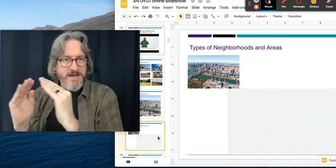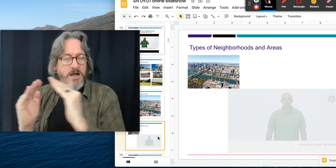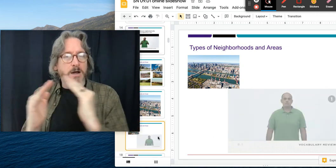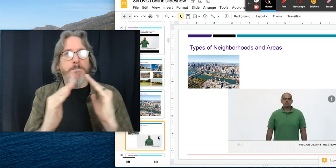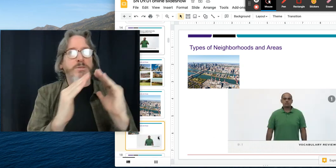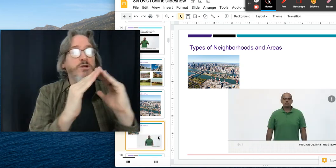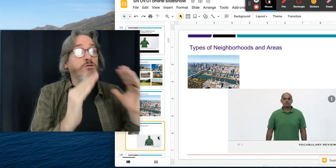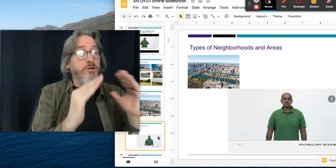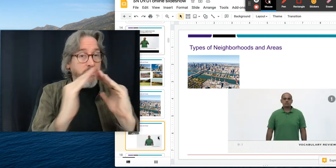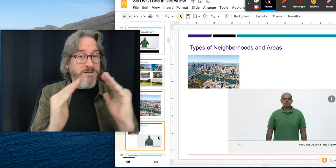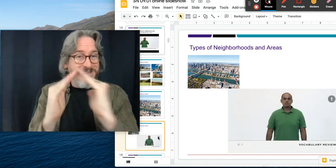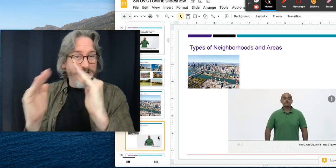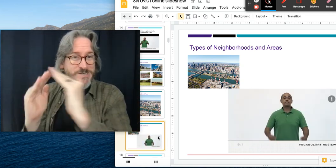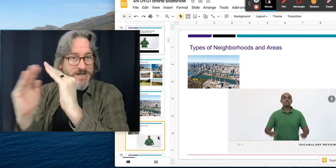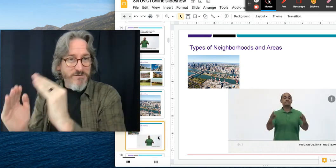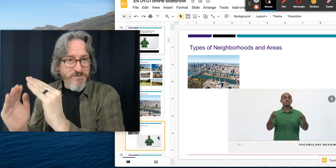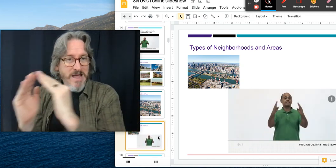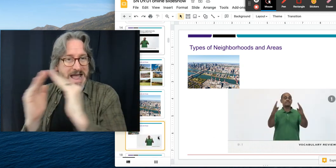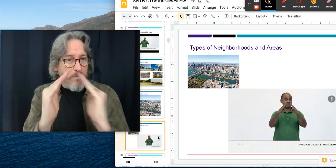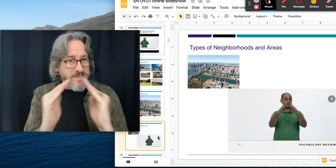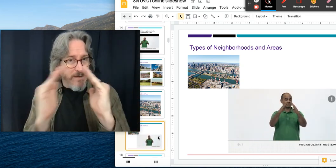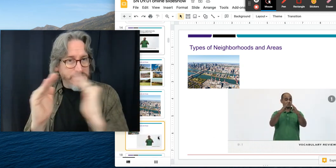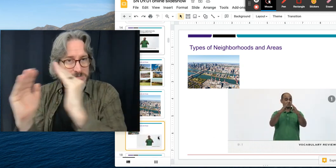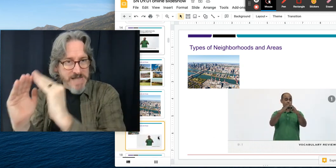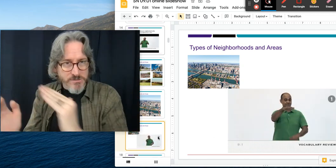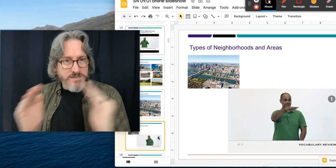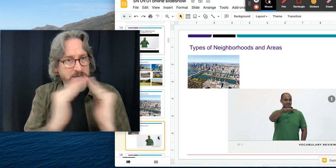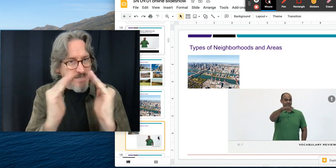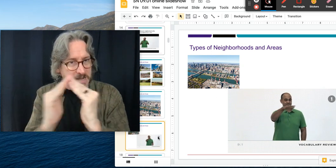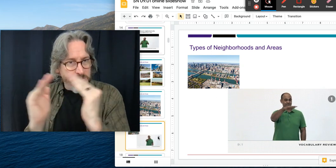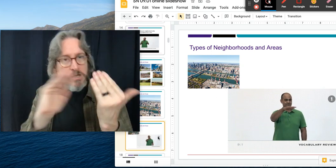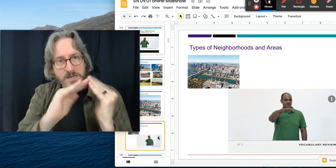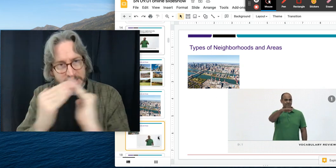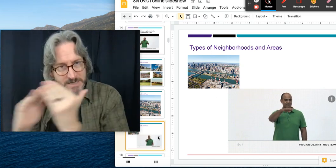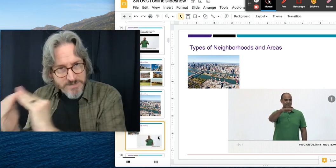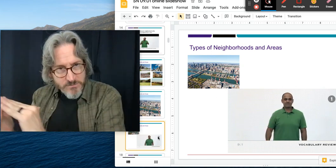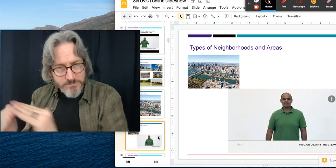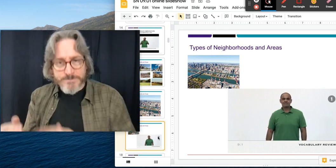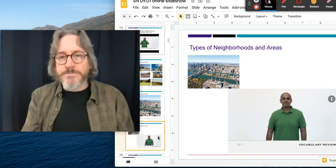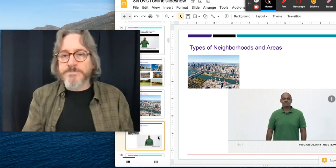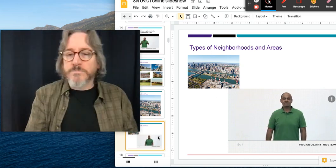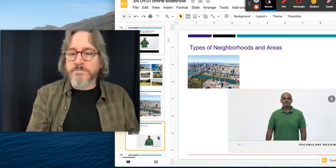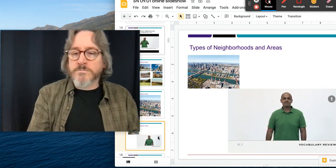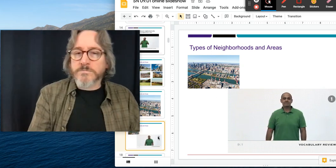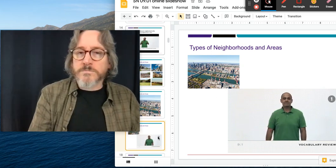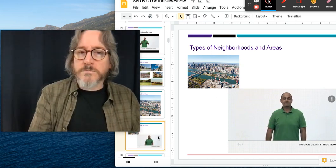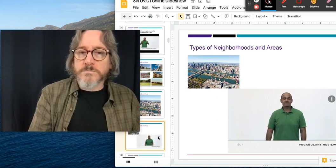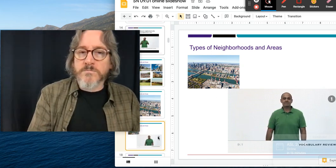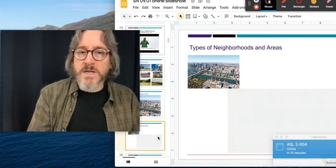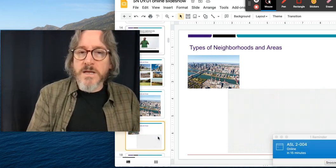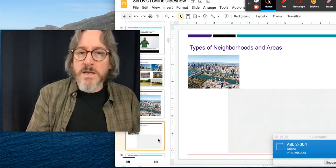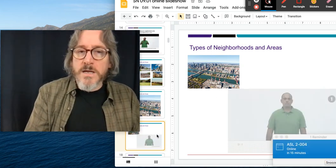multiple plural use of house, downtown.